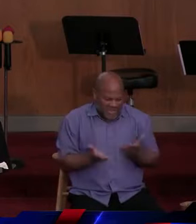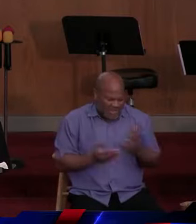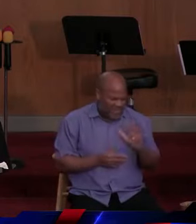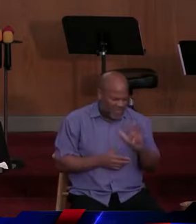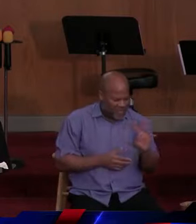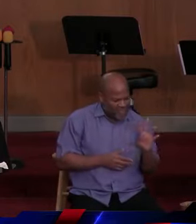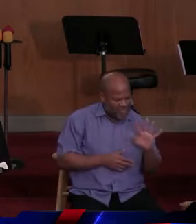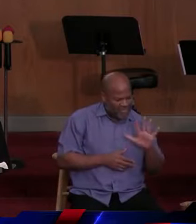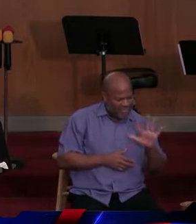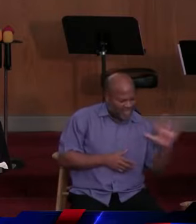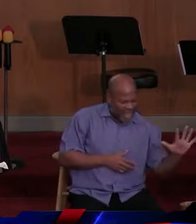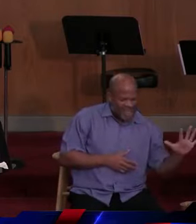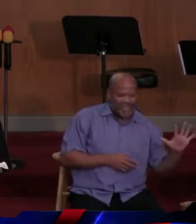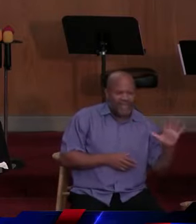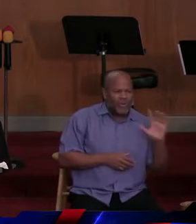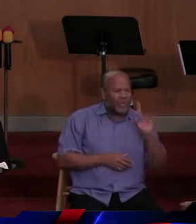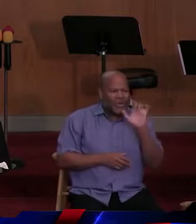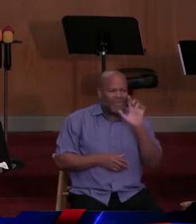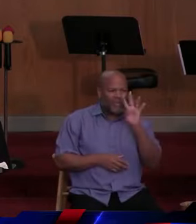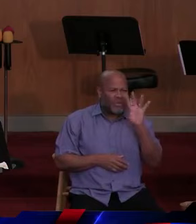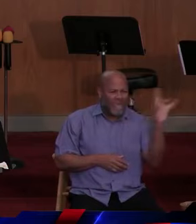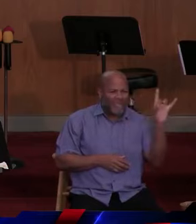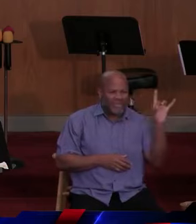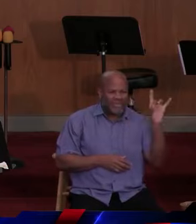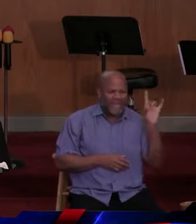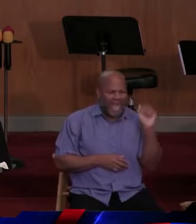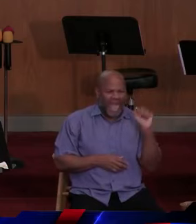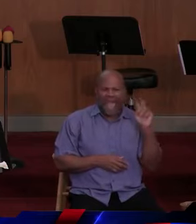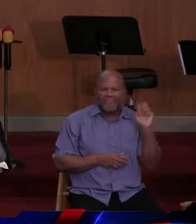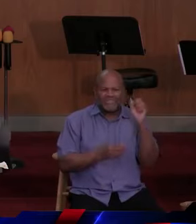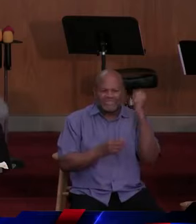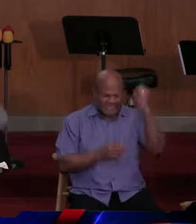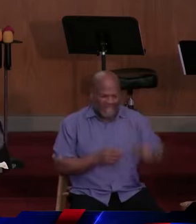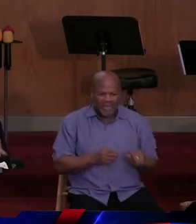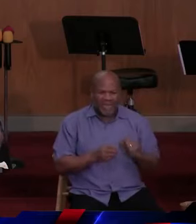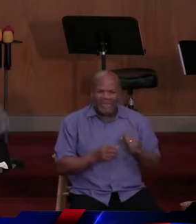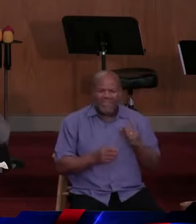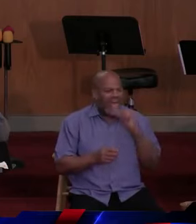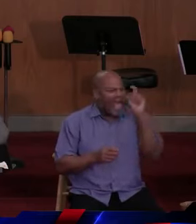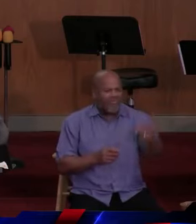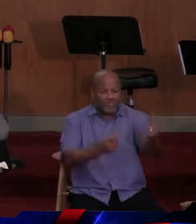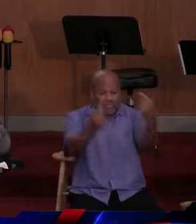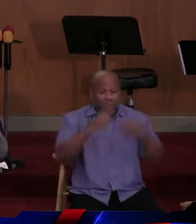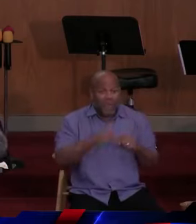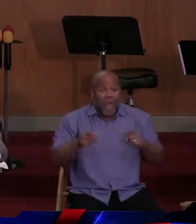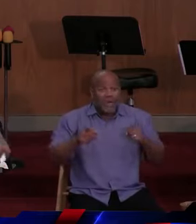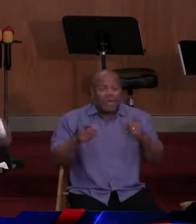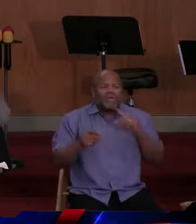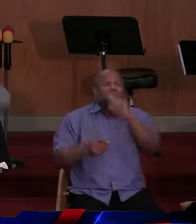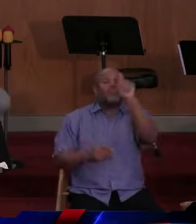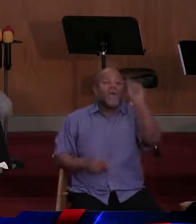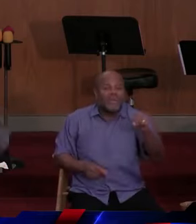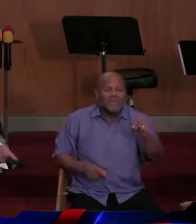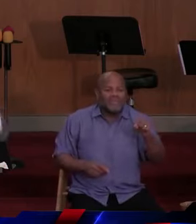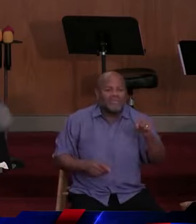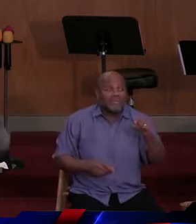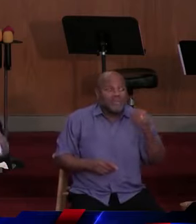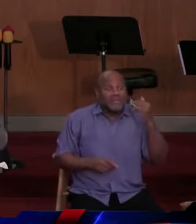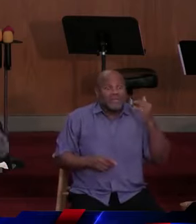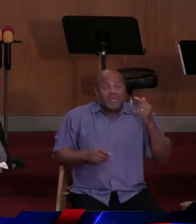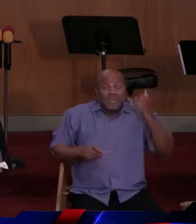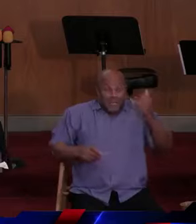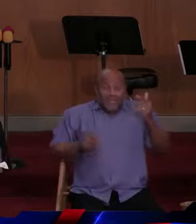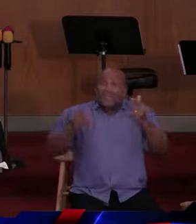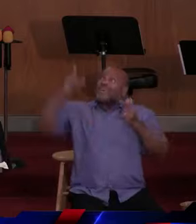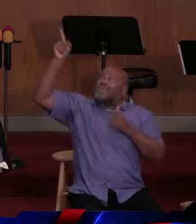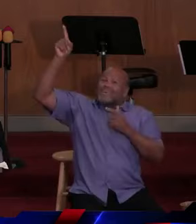3455 148th Avenue South. My question to you, if God has been good to you, there's a particular kind